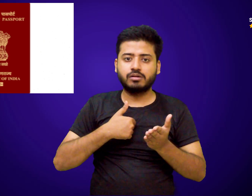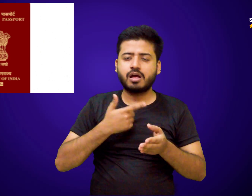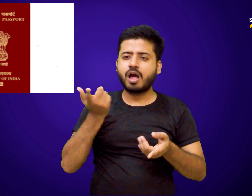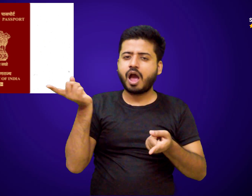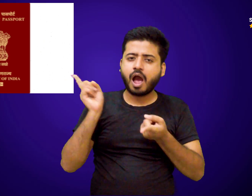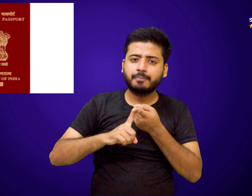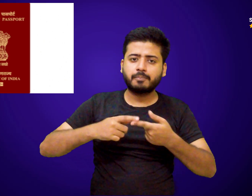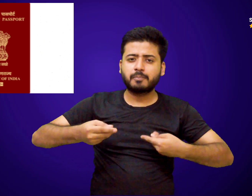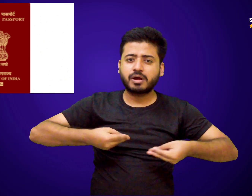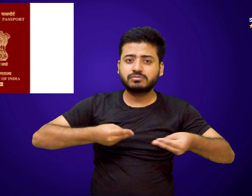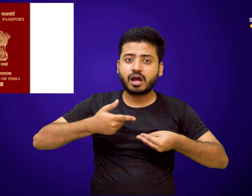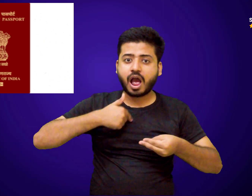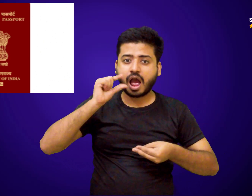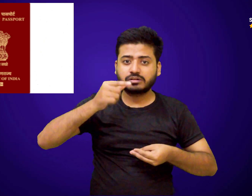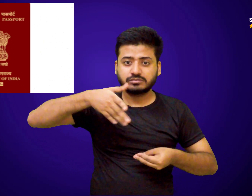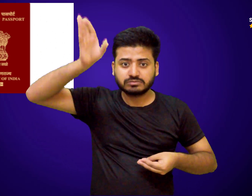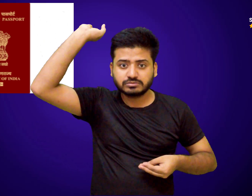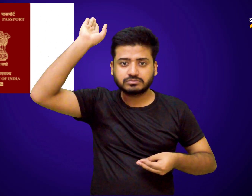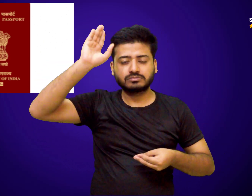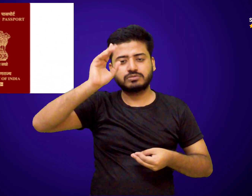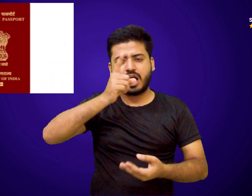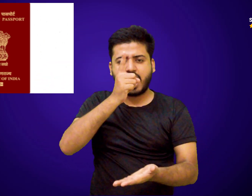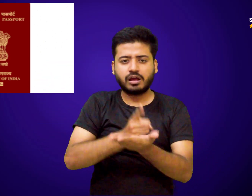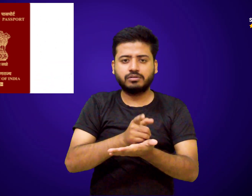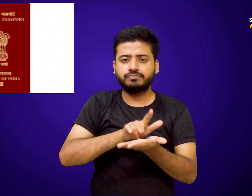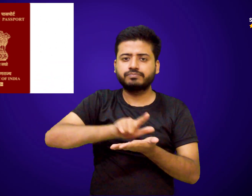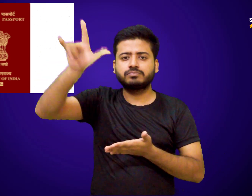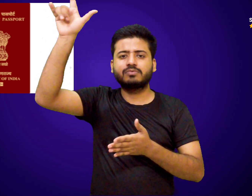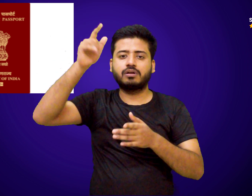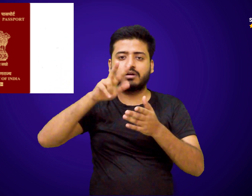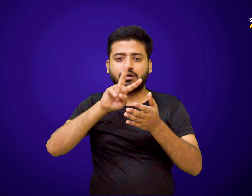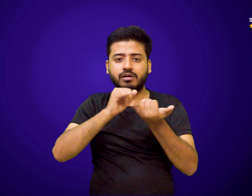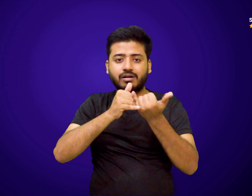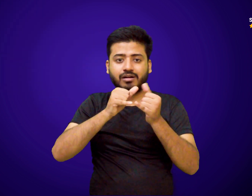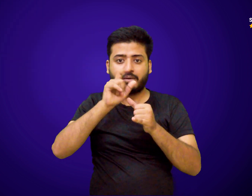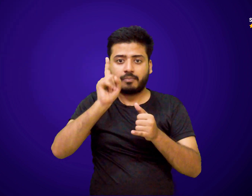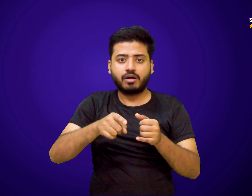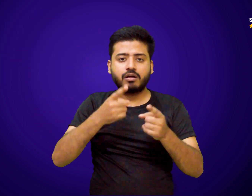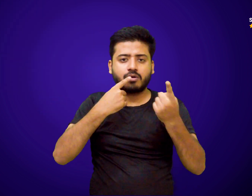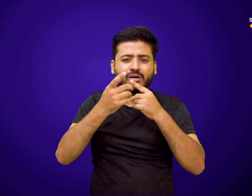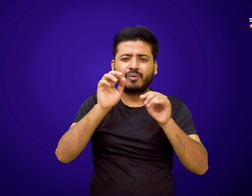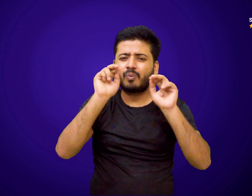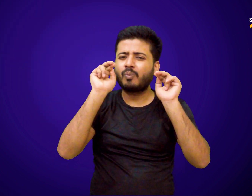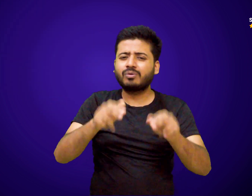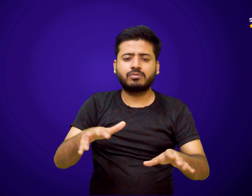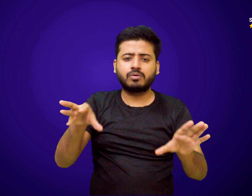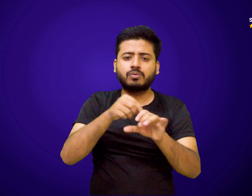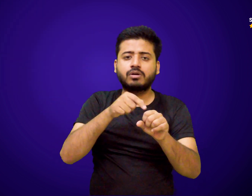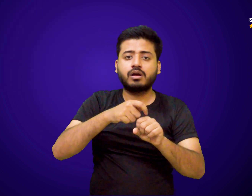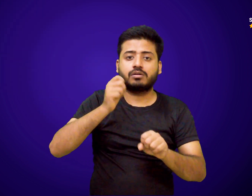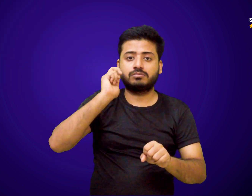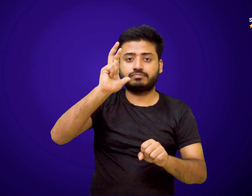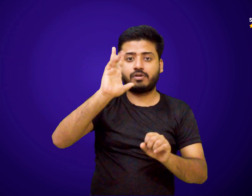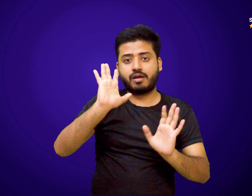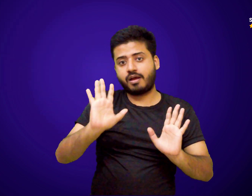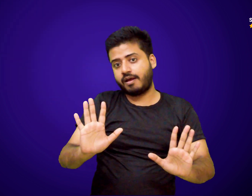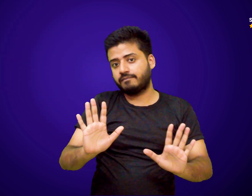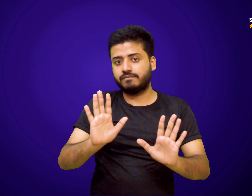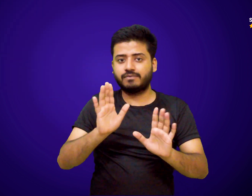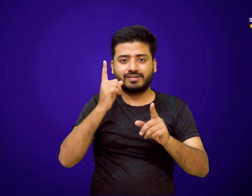official travel document for government employees on official business. A record of a bank account's transactions. Issuer the Ministry